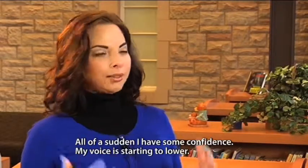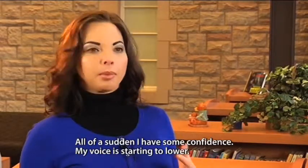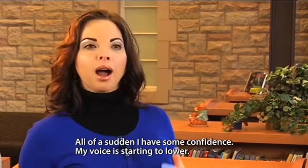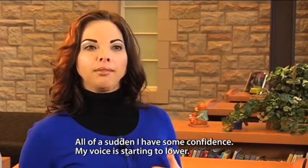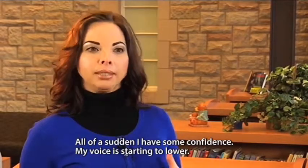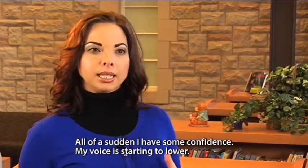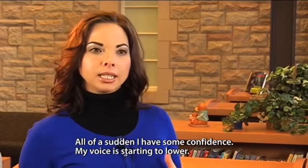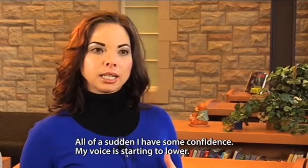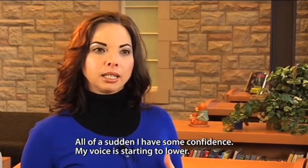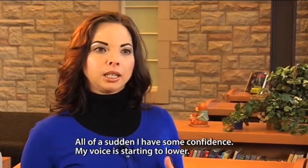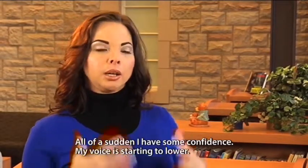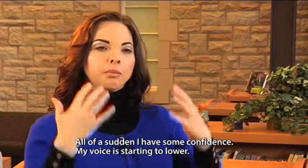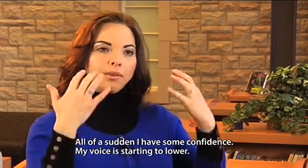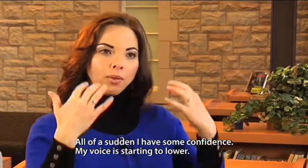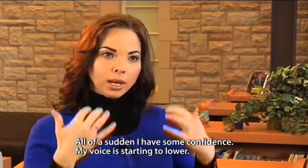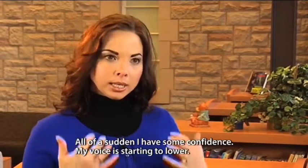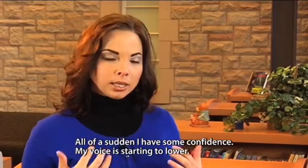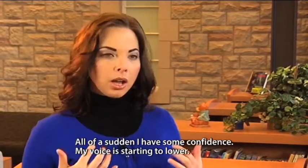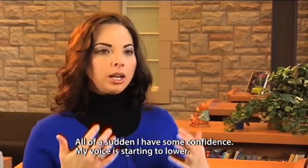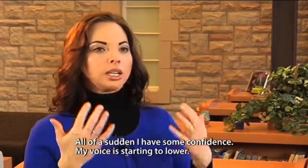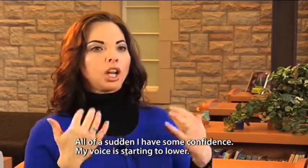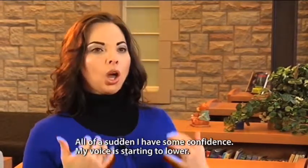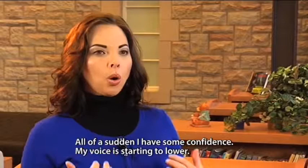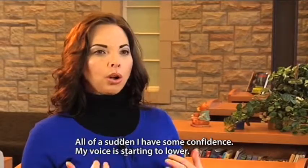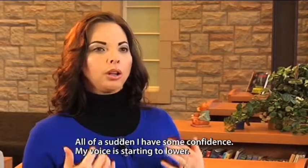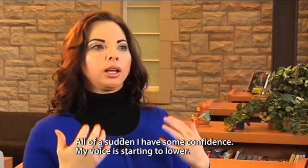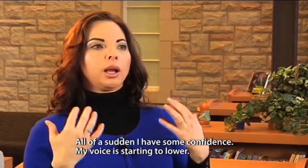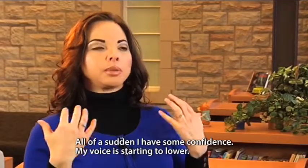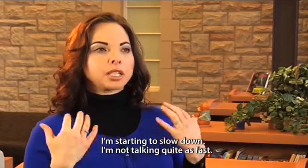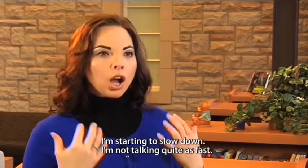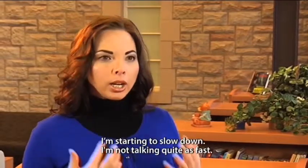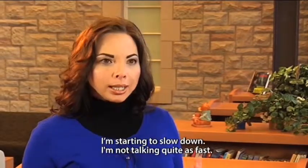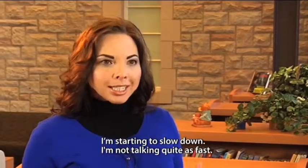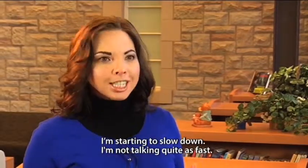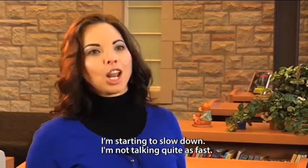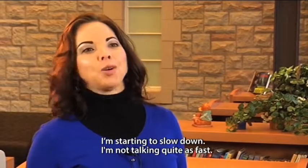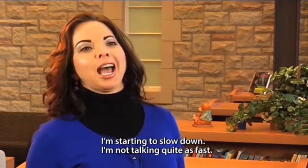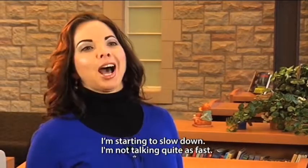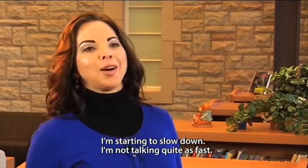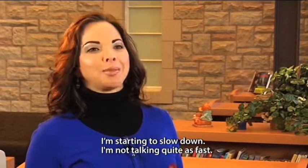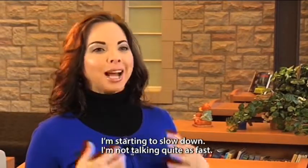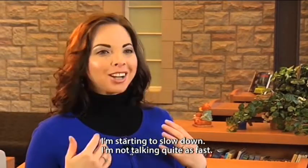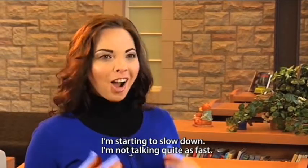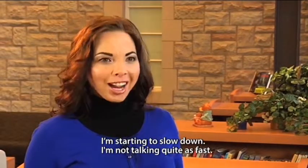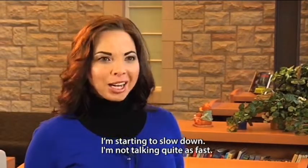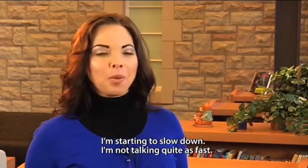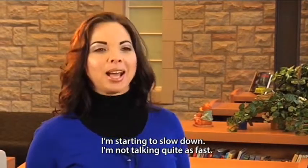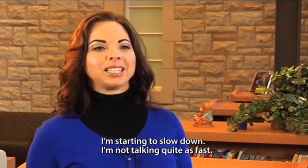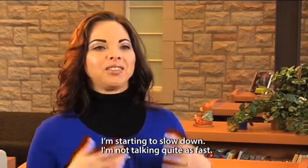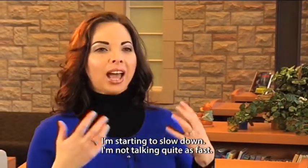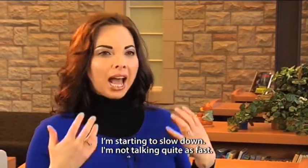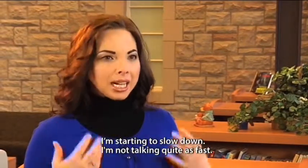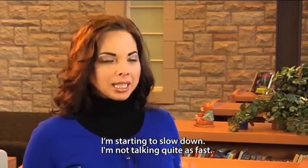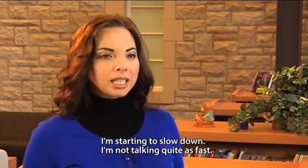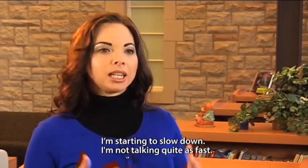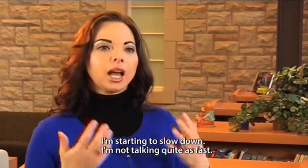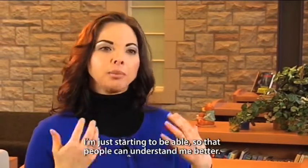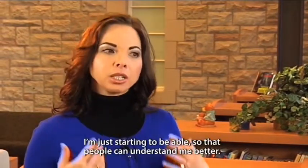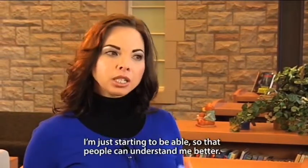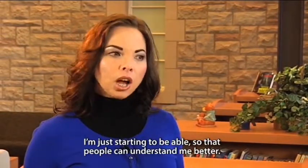some confidence. My voice is starting to lower. I'm starting to slow down. I'm not talking quite as fast. I'm just